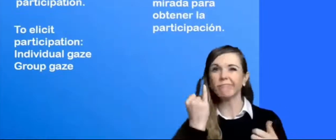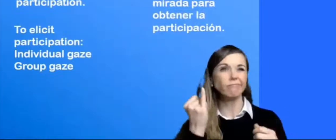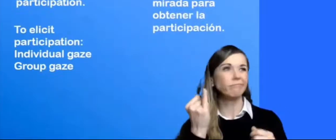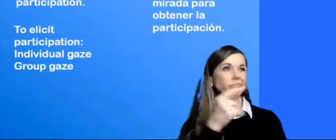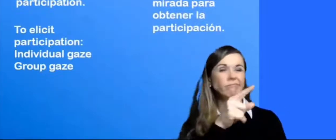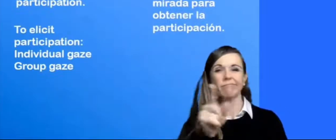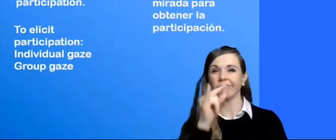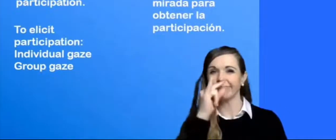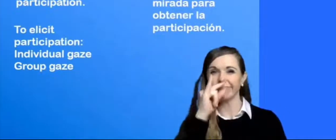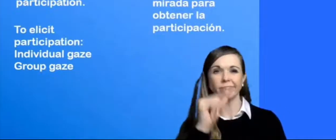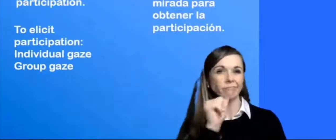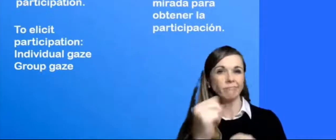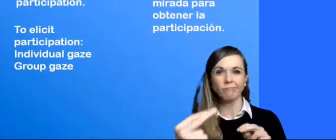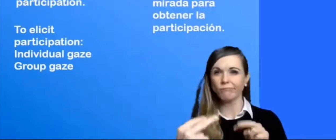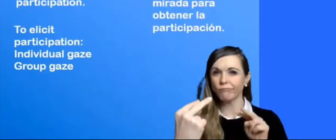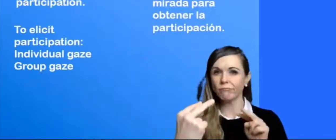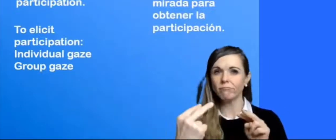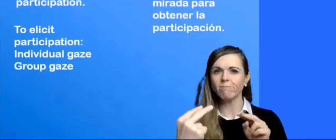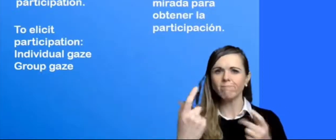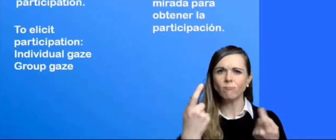parents might be reading a story,